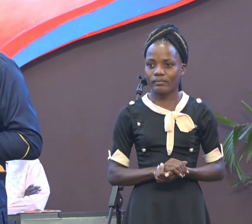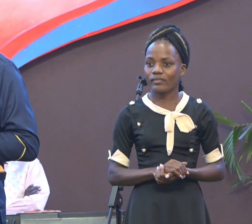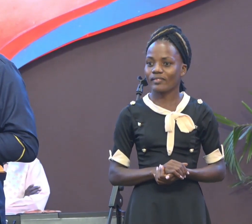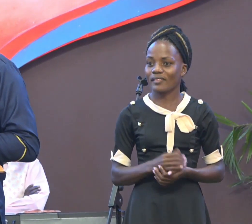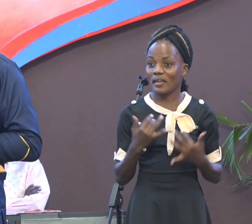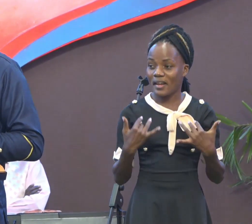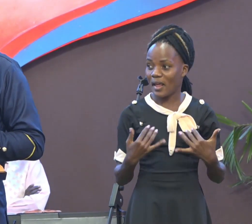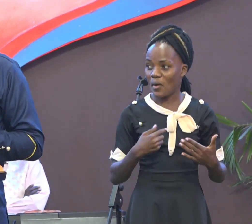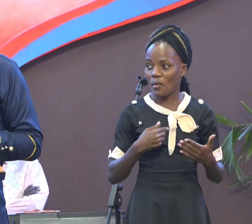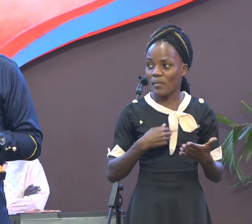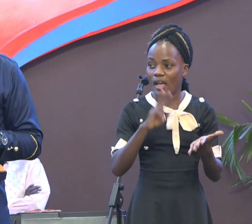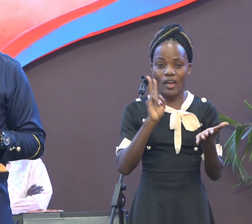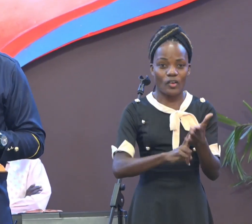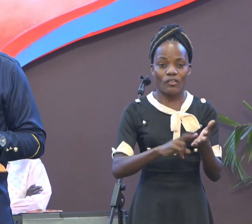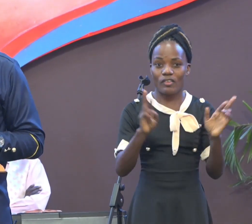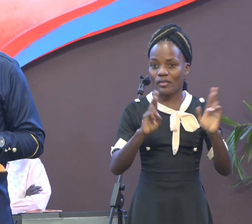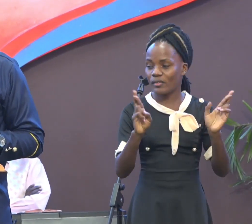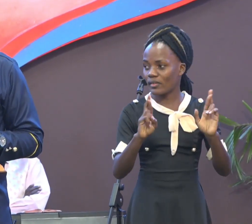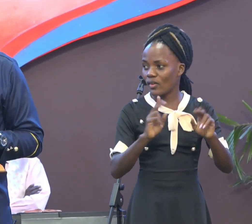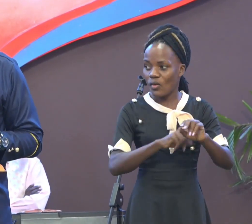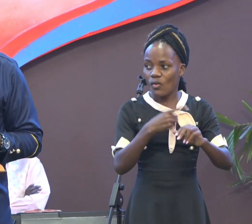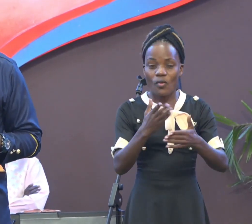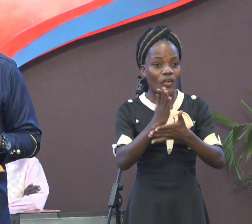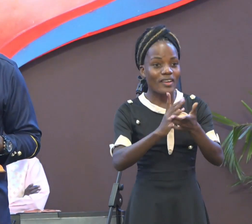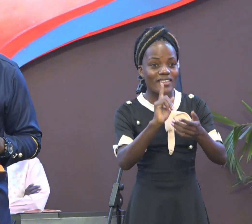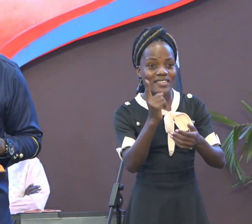darkness. I got to know